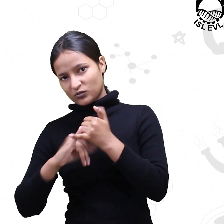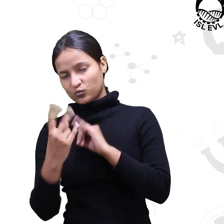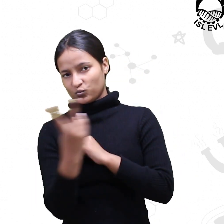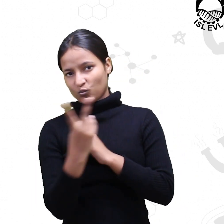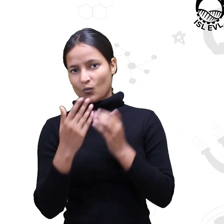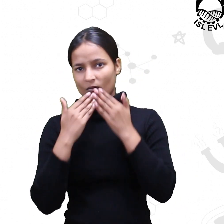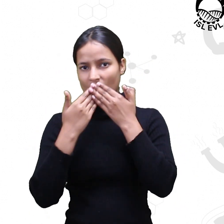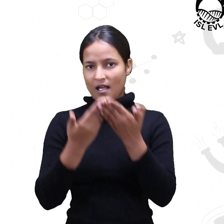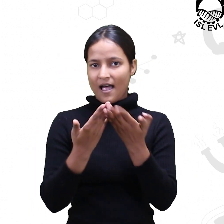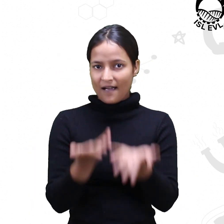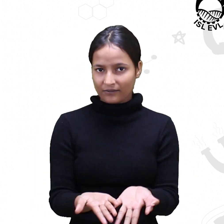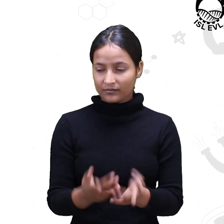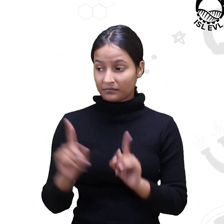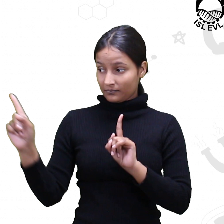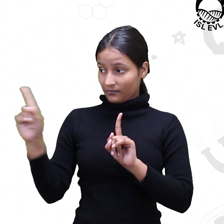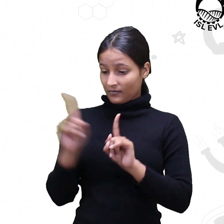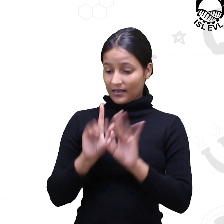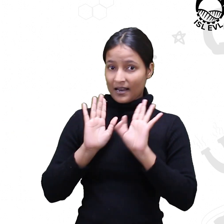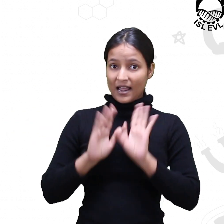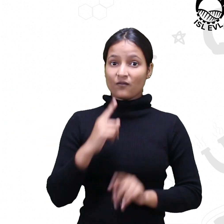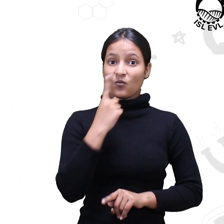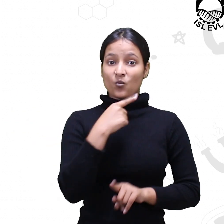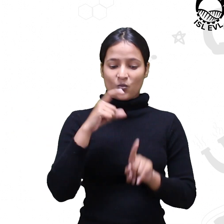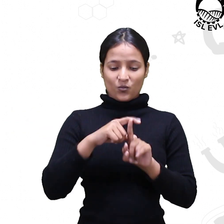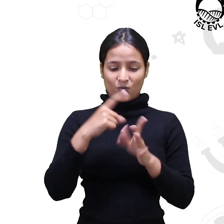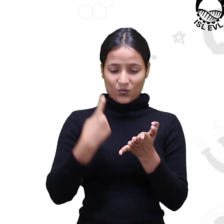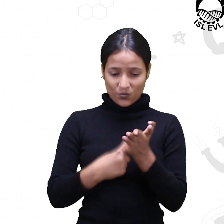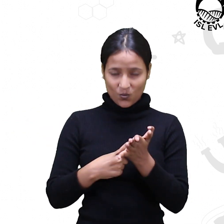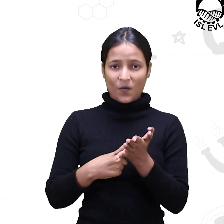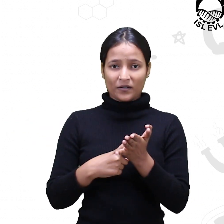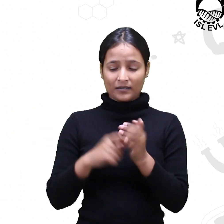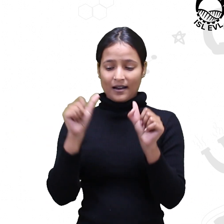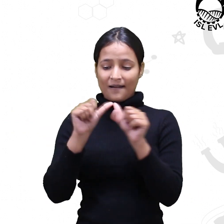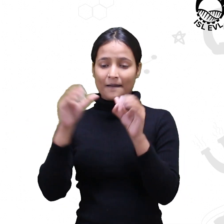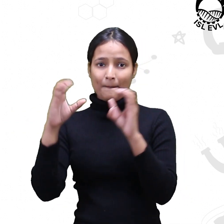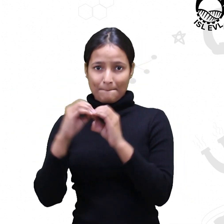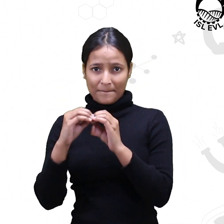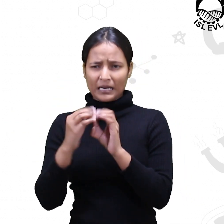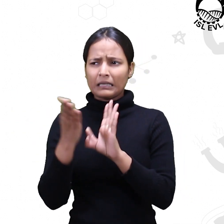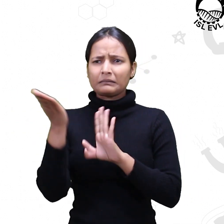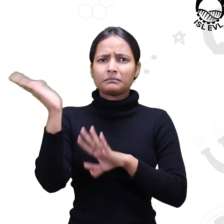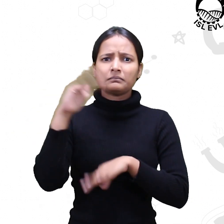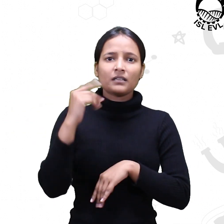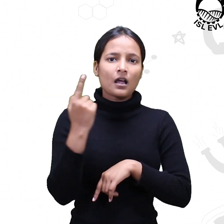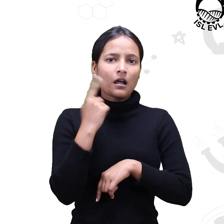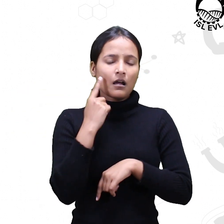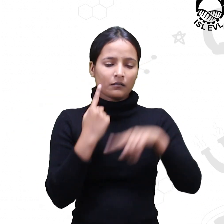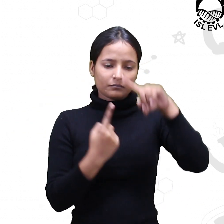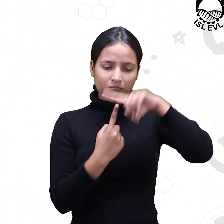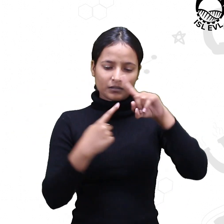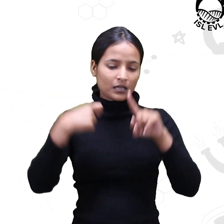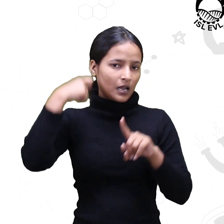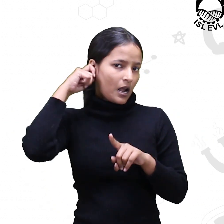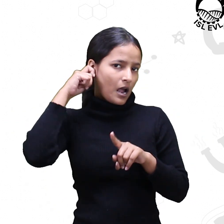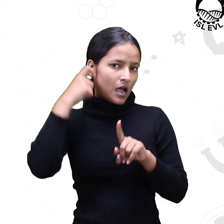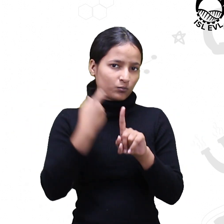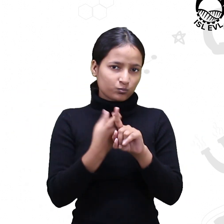from IIT Kanpur, joining the curious minds to discuss how human babies develop and share